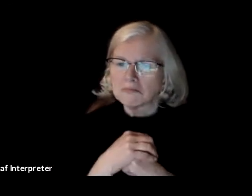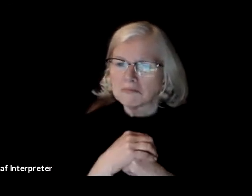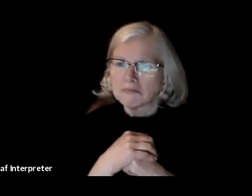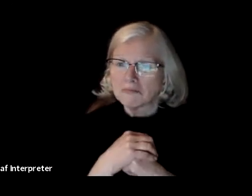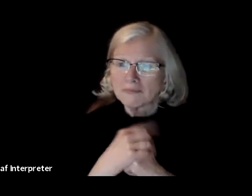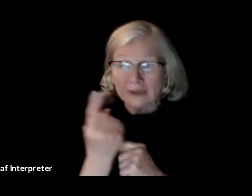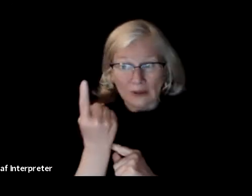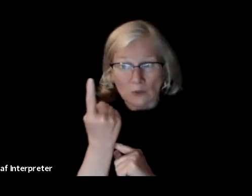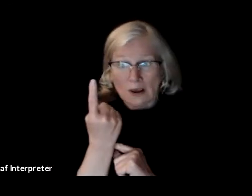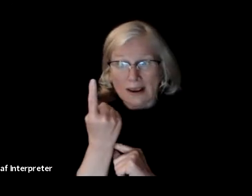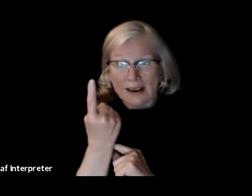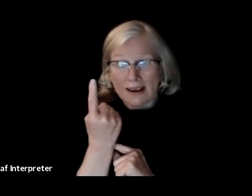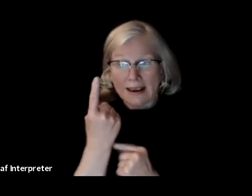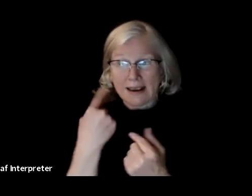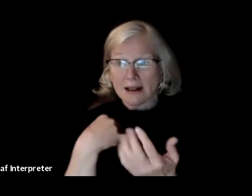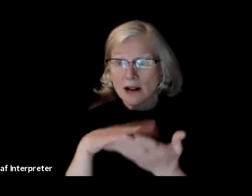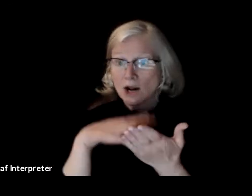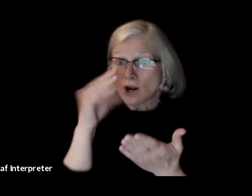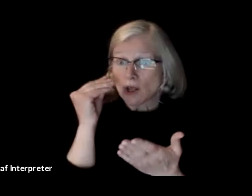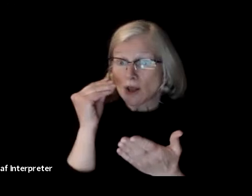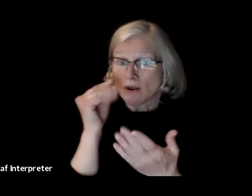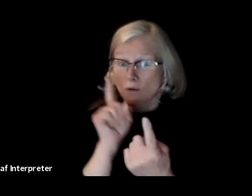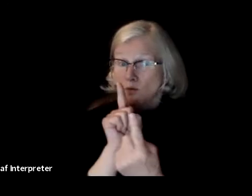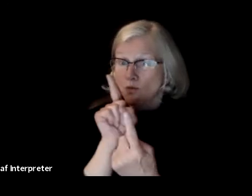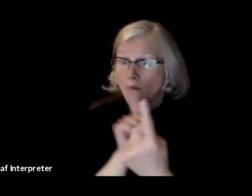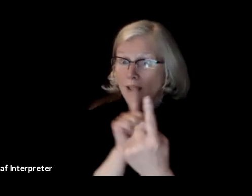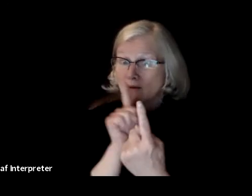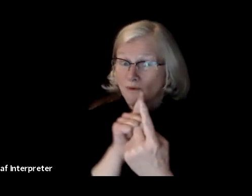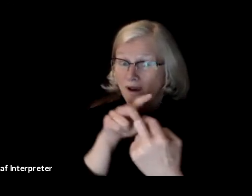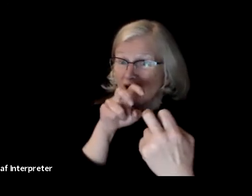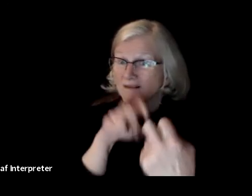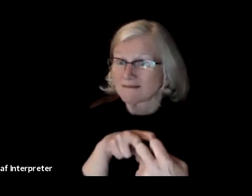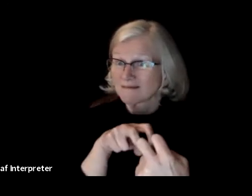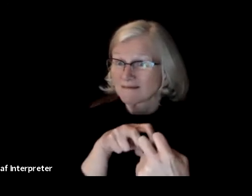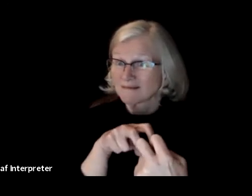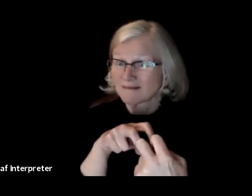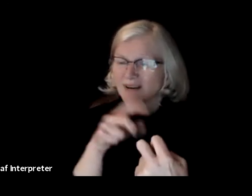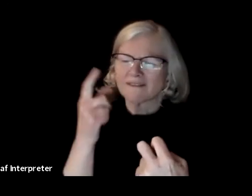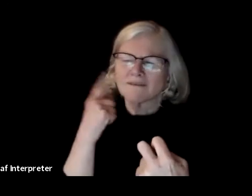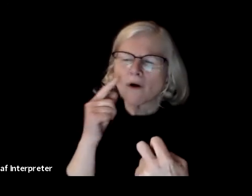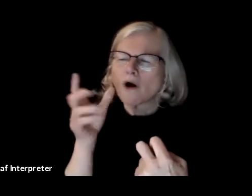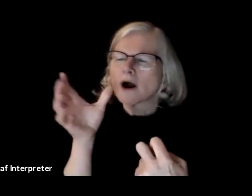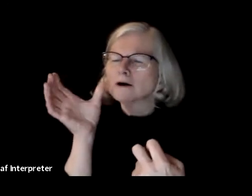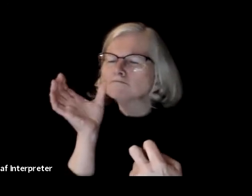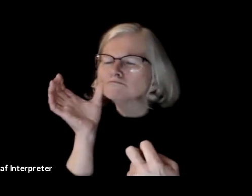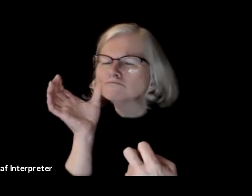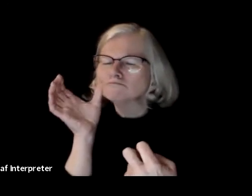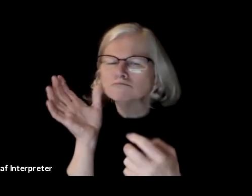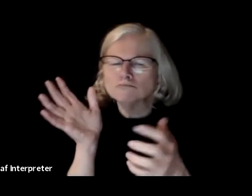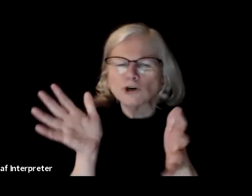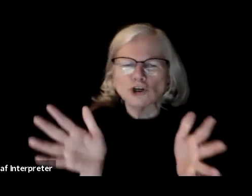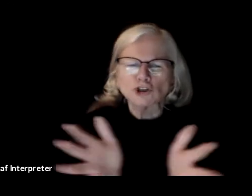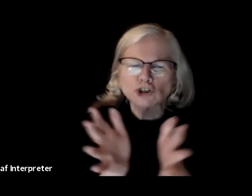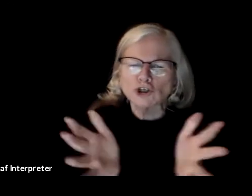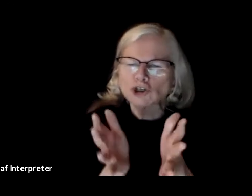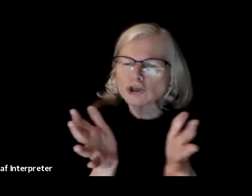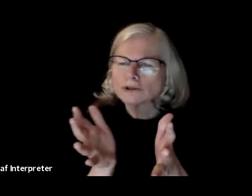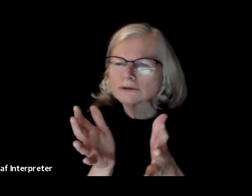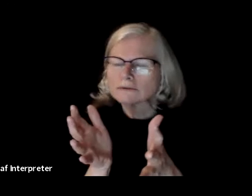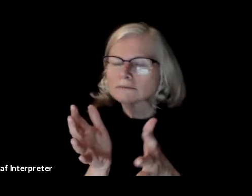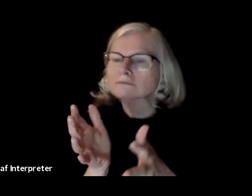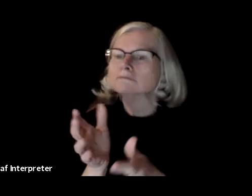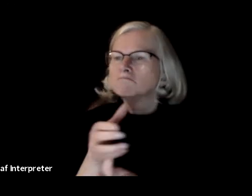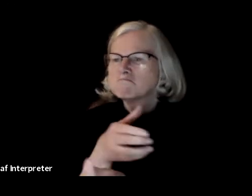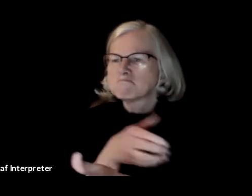is that a one-on-one approach to listening and encouraging vaccination is our most powerful tool. And we believe we